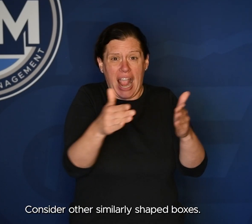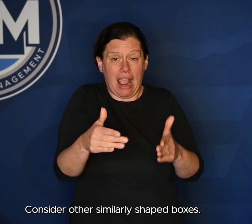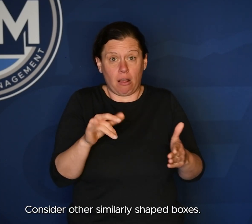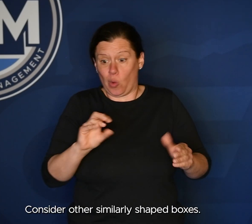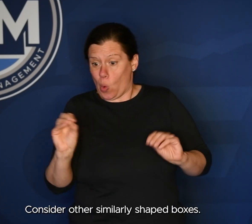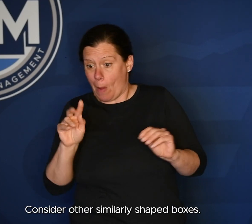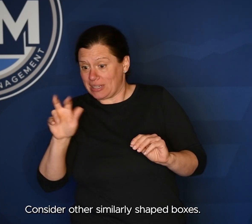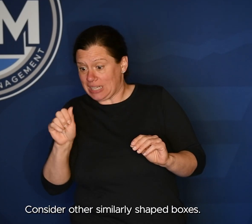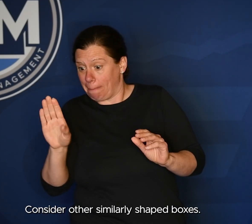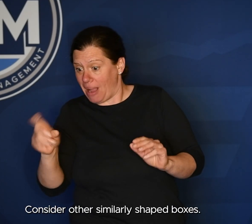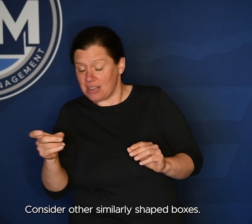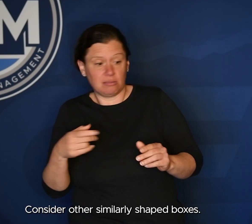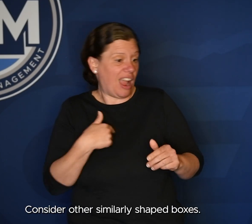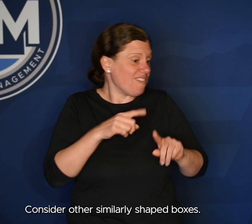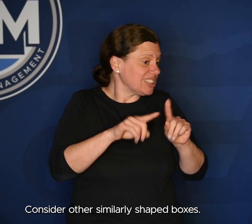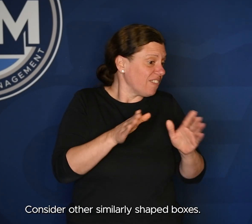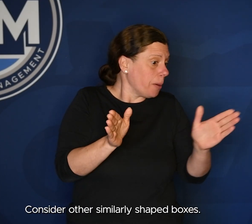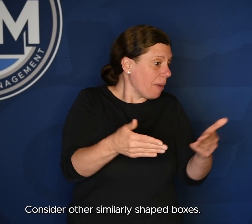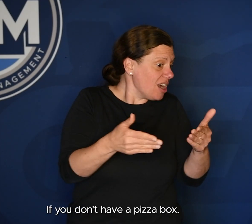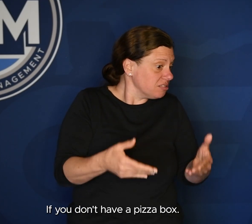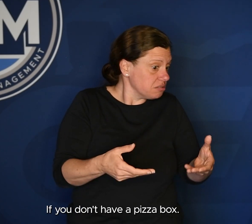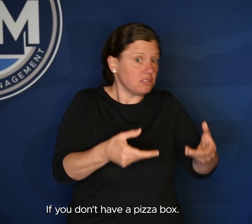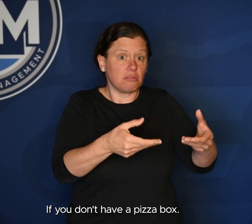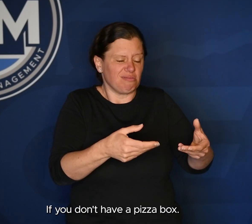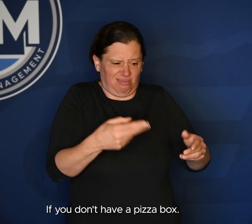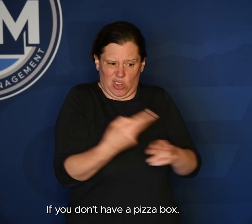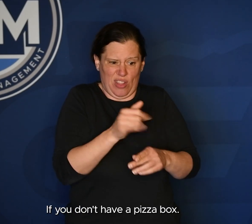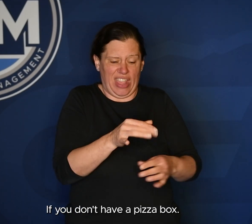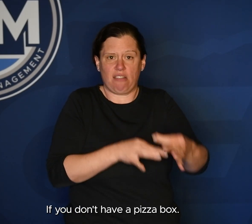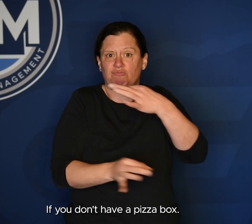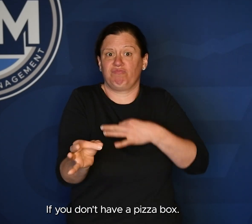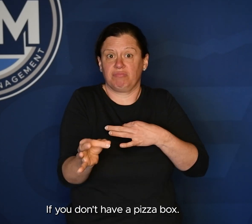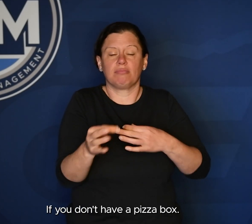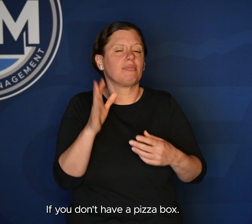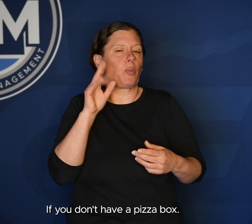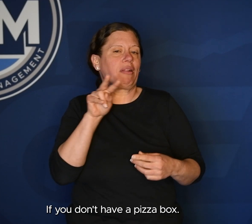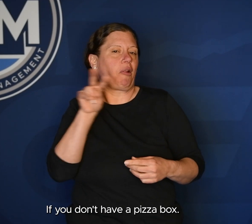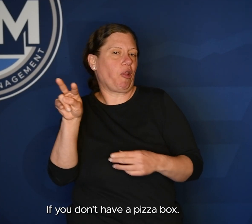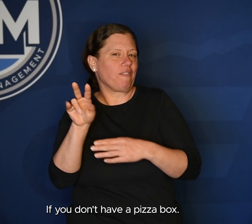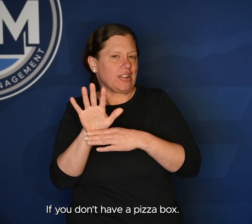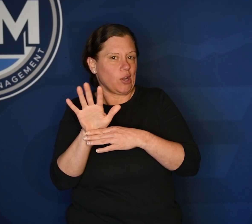Consider other similarly shaped boxes if you don't have a pizza box.